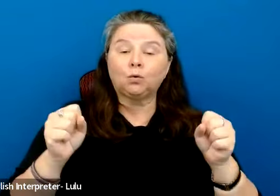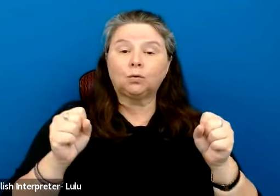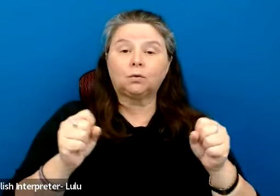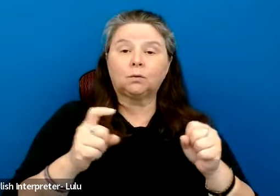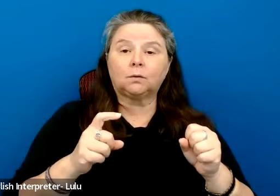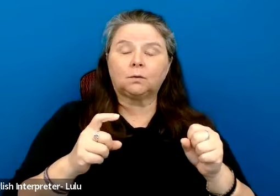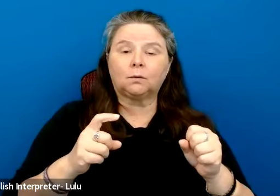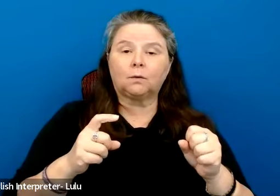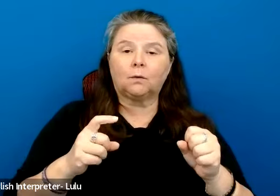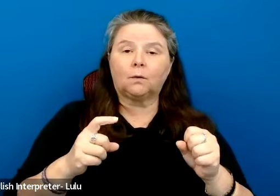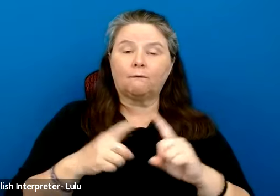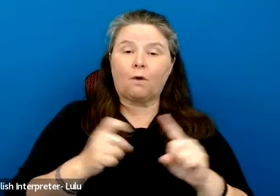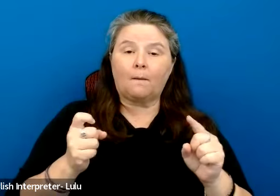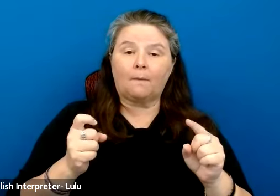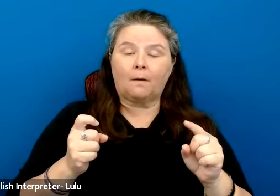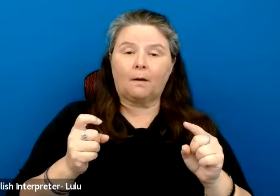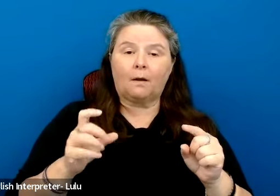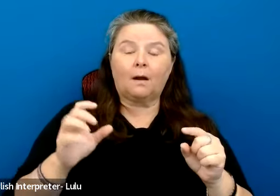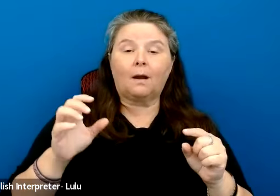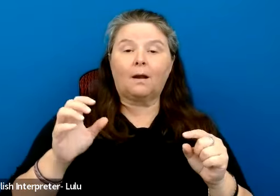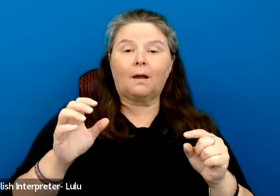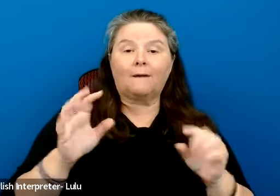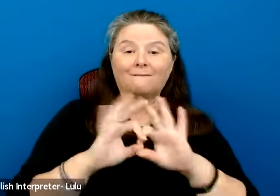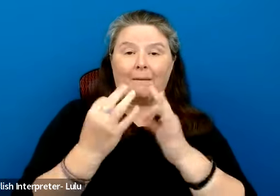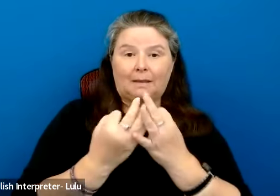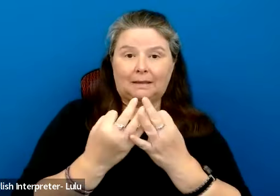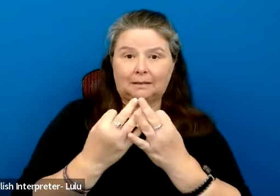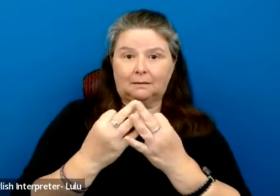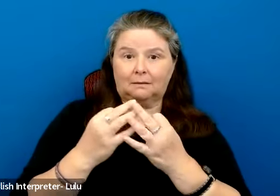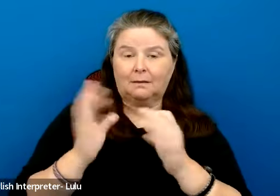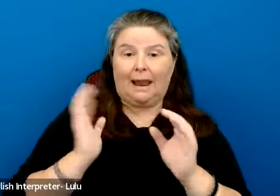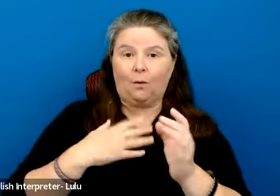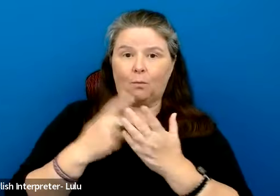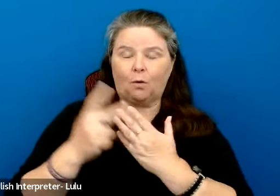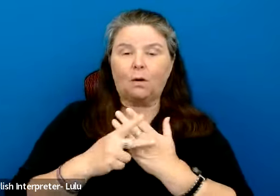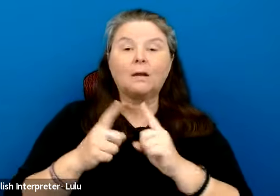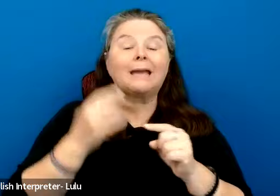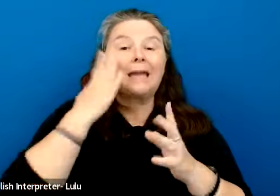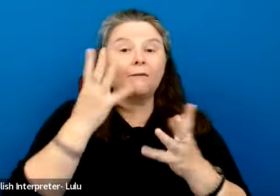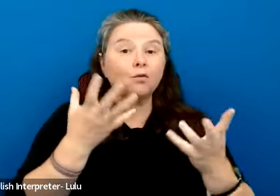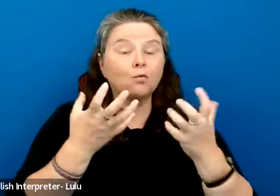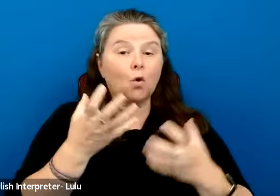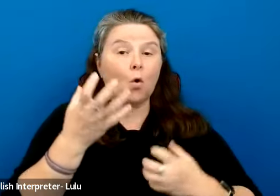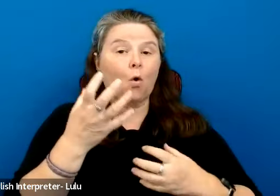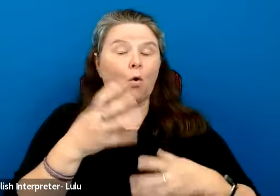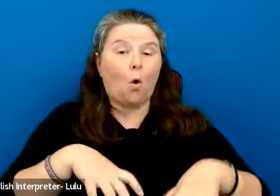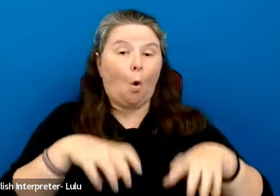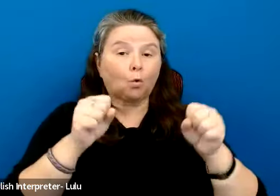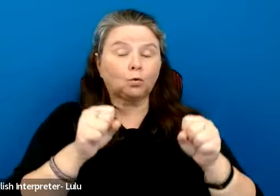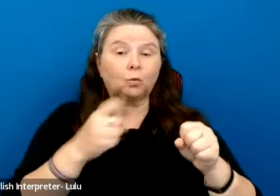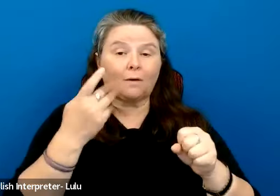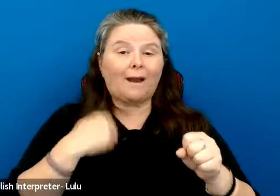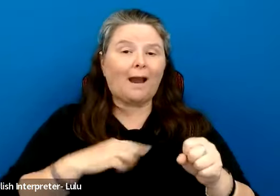of, Albert Einstein families. And if you're interested in hosting one of our